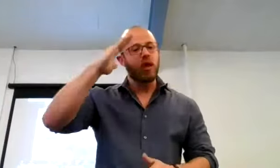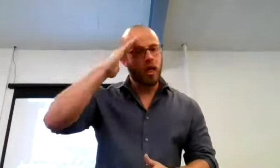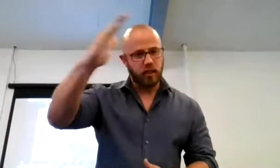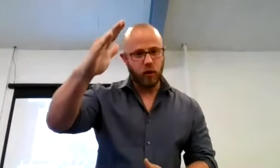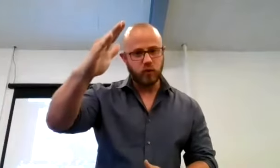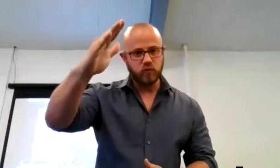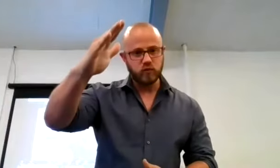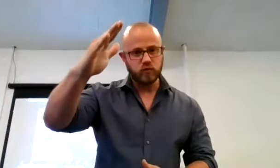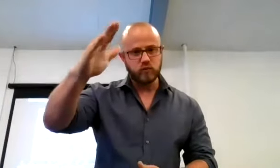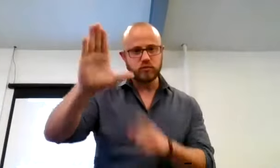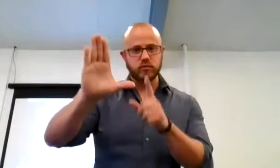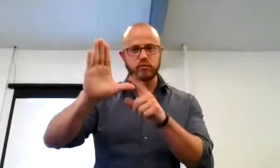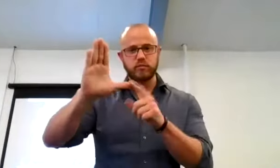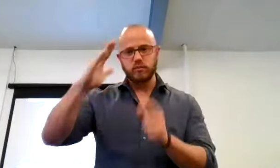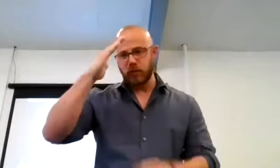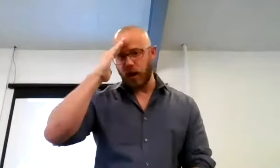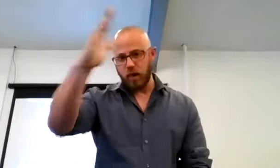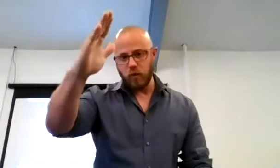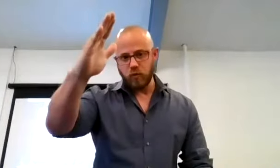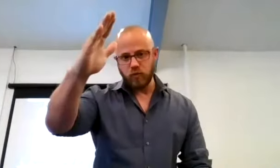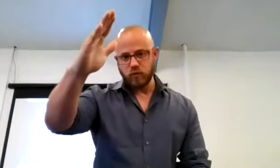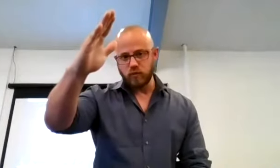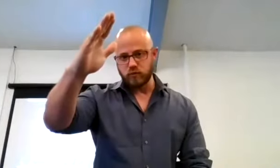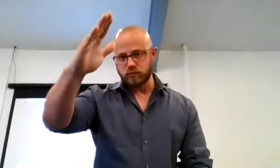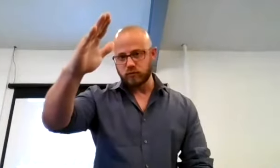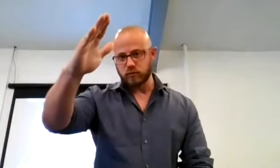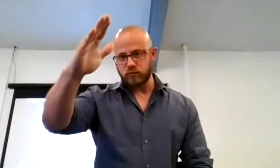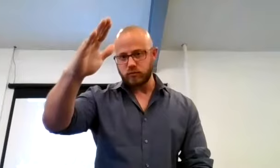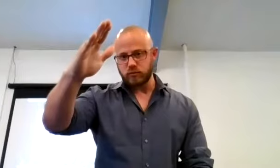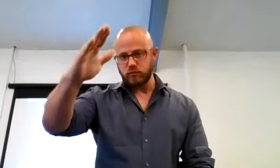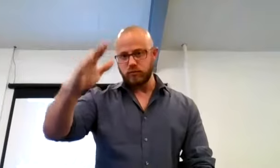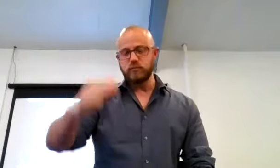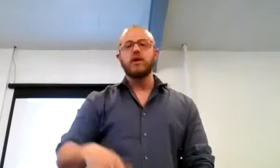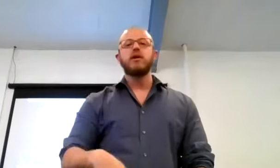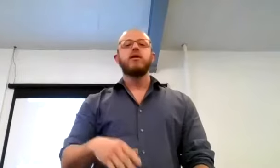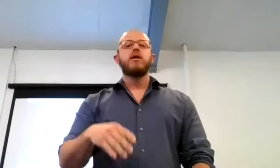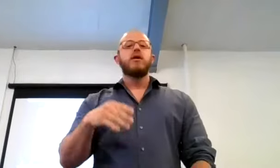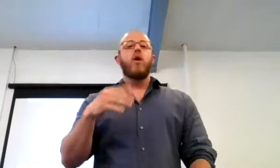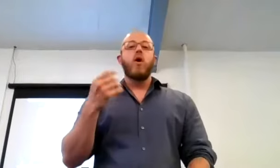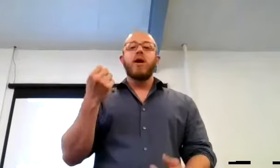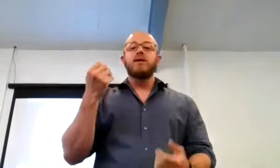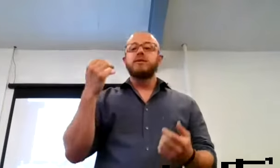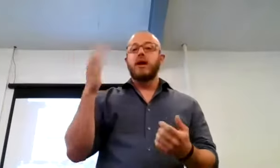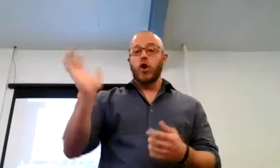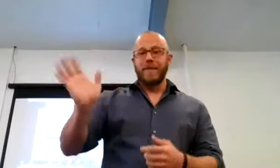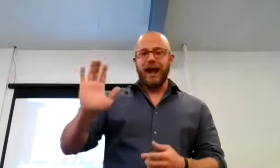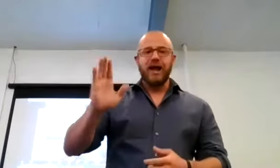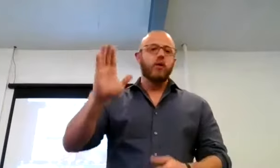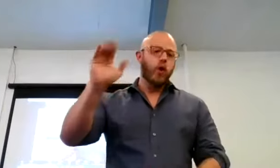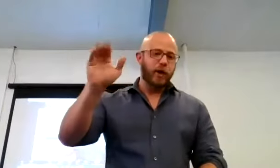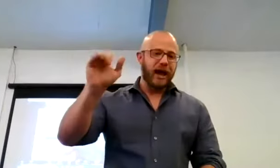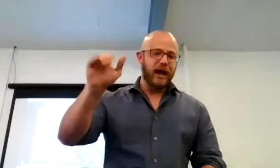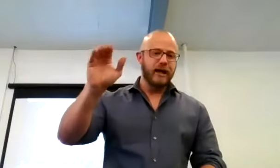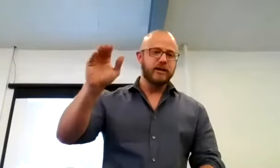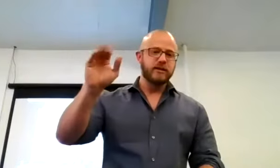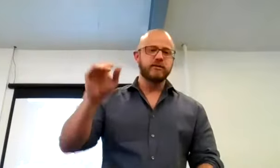military, hello, salute, hello, you've got that B handshake there, hello. But now, you know, goodbye,